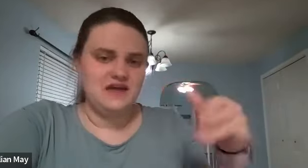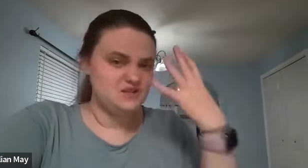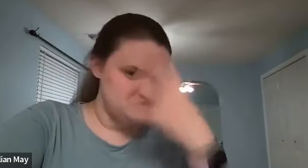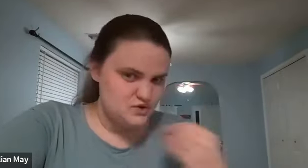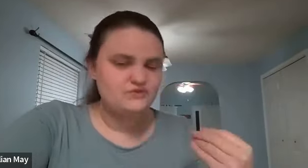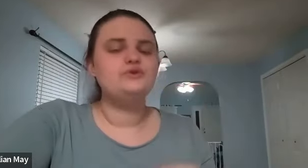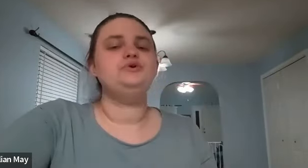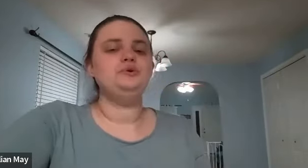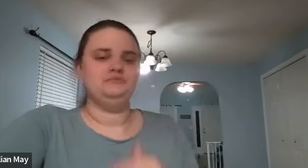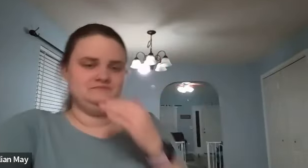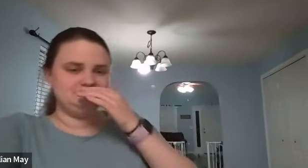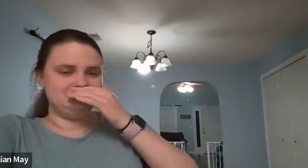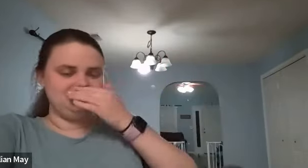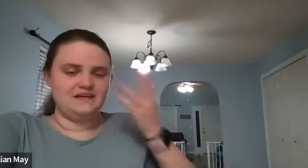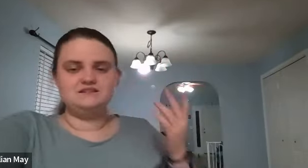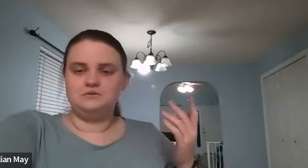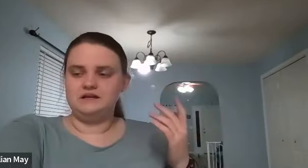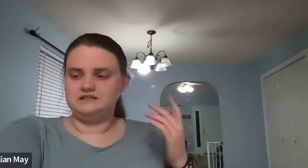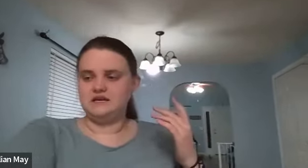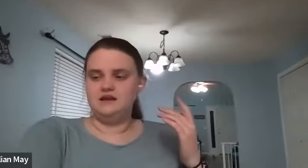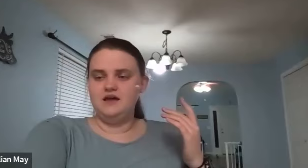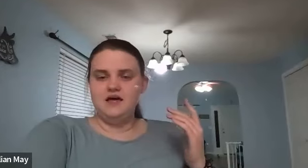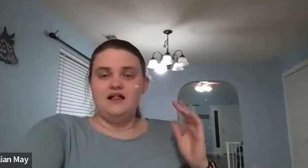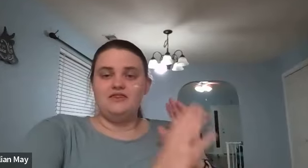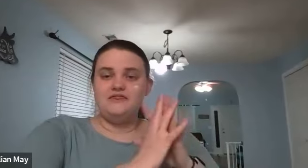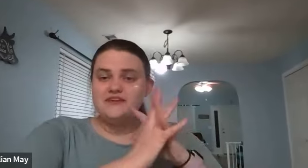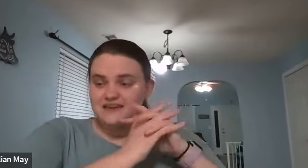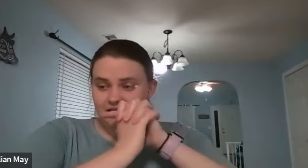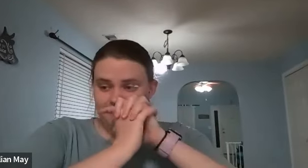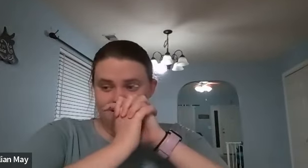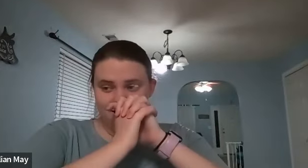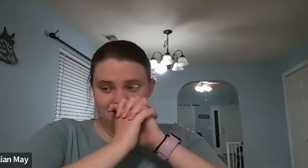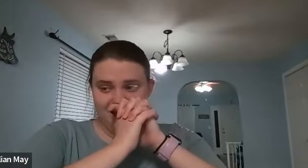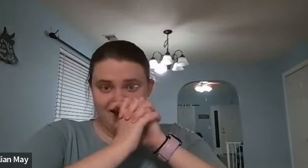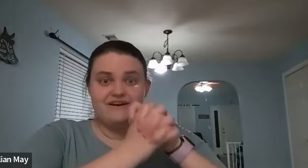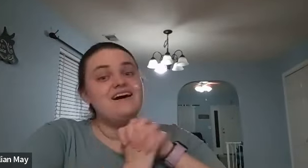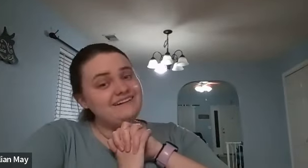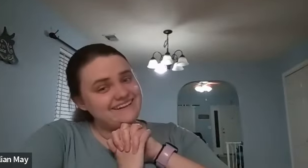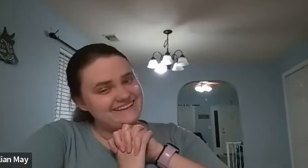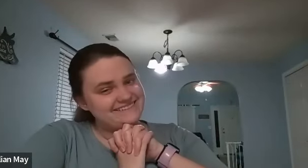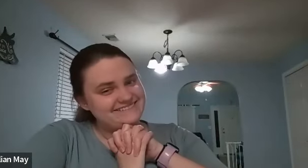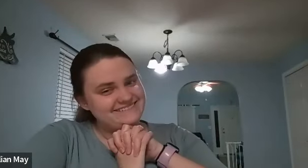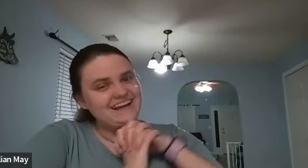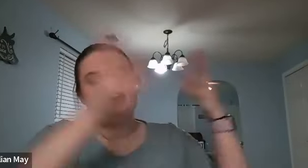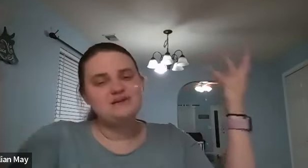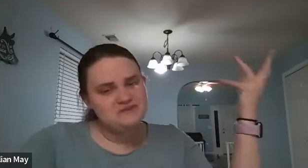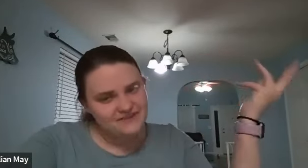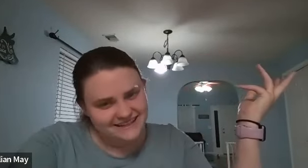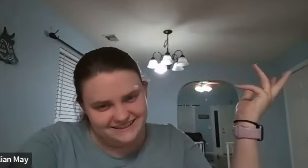That's beautiful. That's a good way to say it. Then I have ugly. I thought it'd be funny just